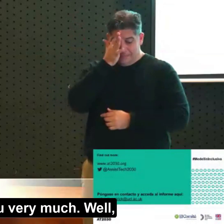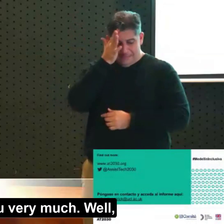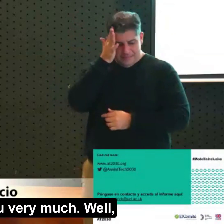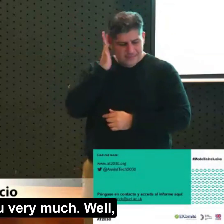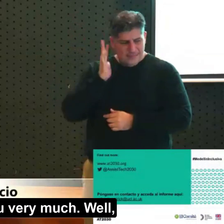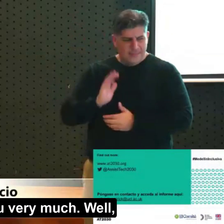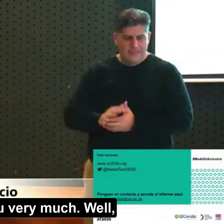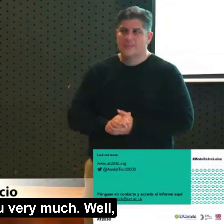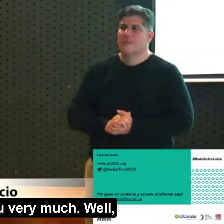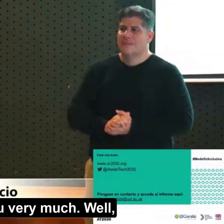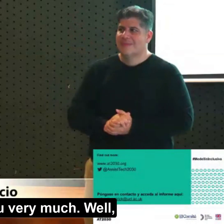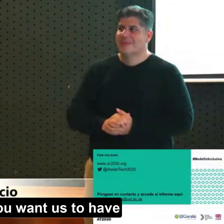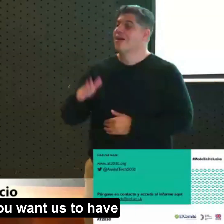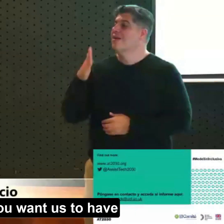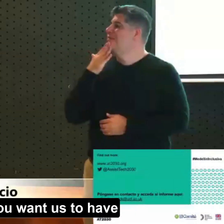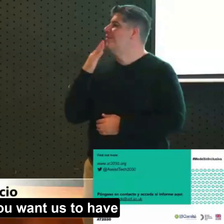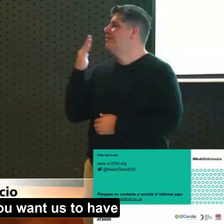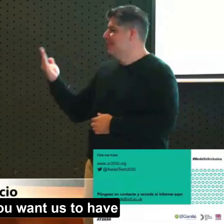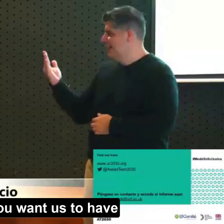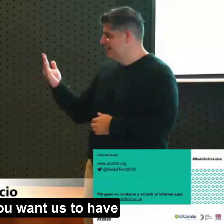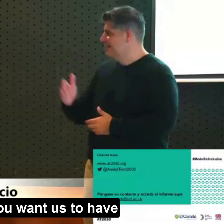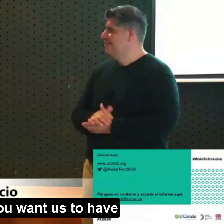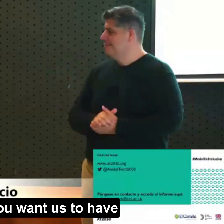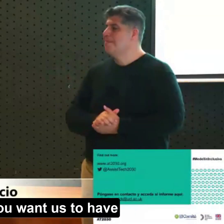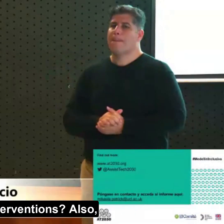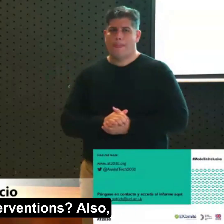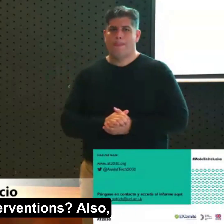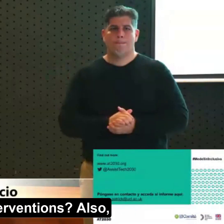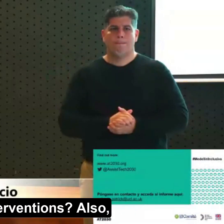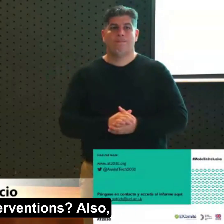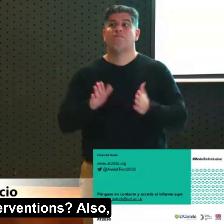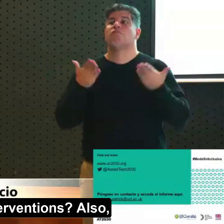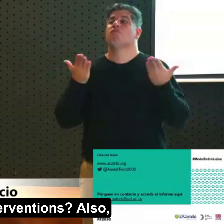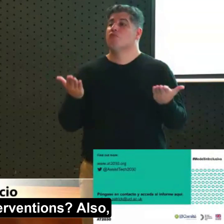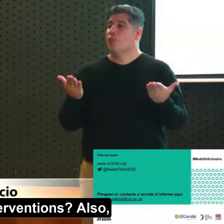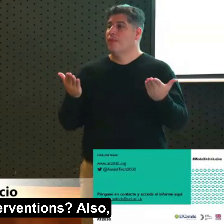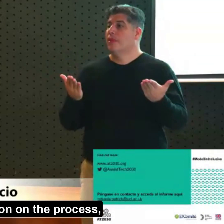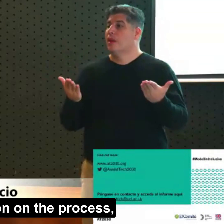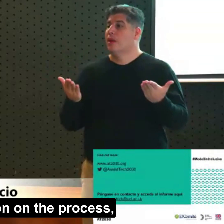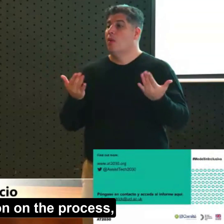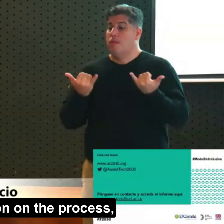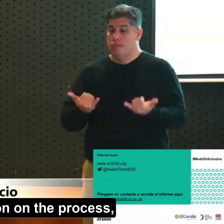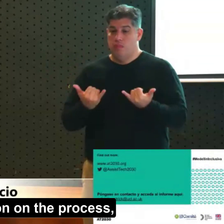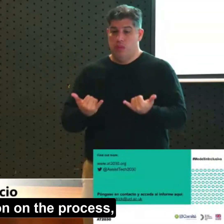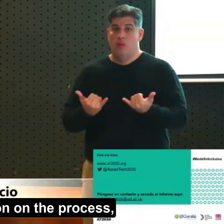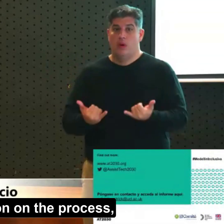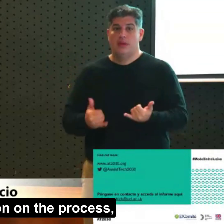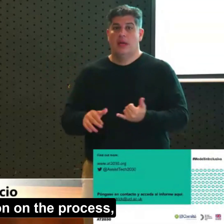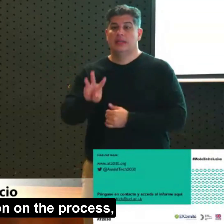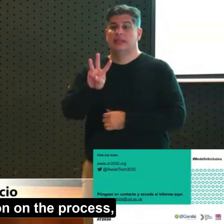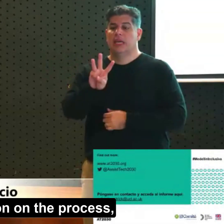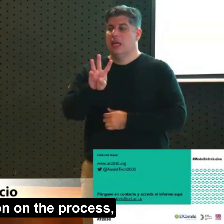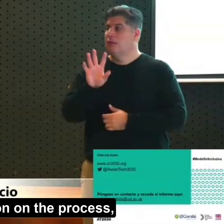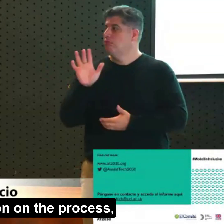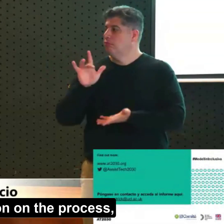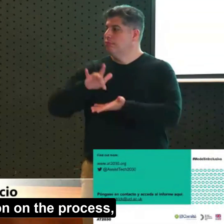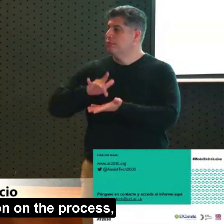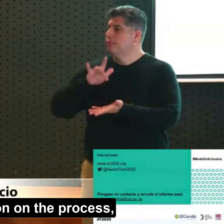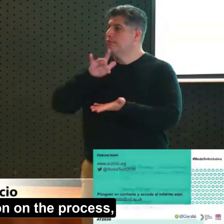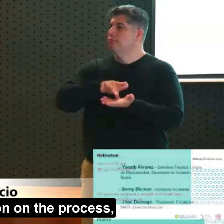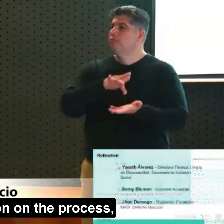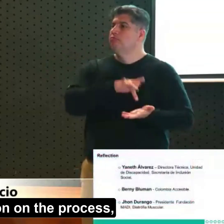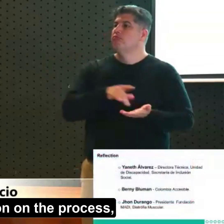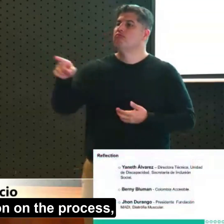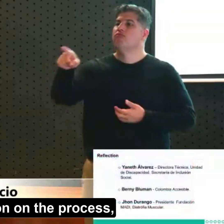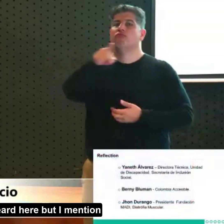Thank you very much. Well, we wanted to have 3 interventions, also a few